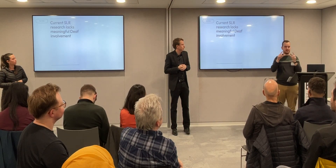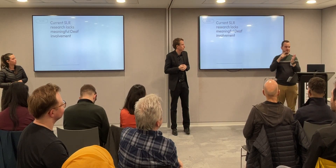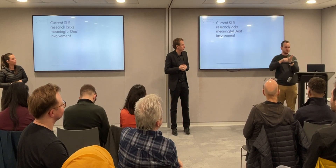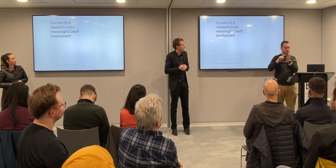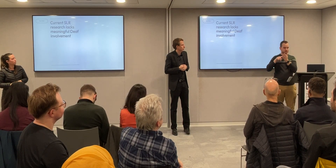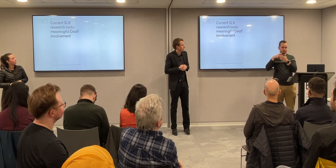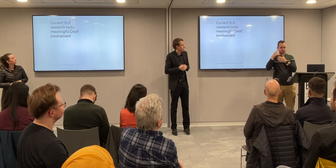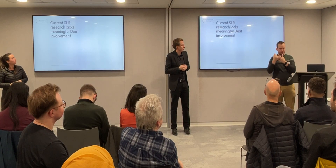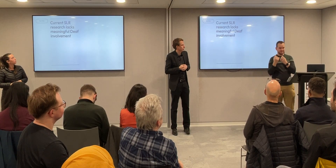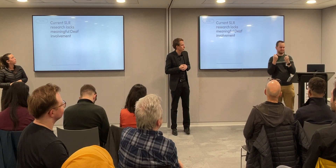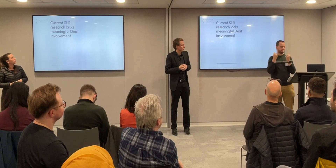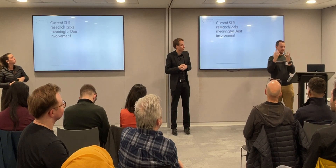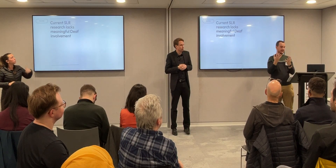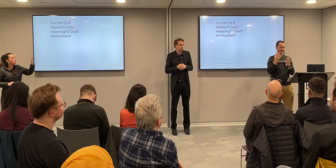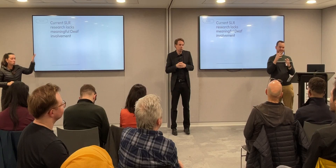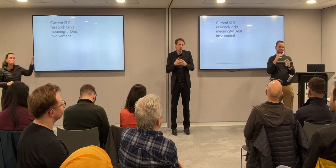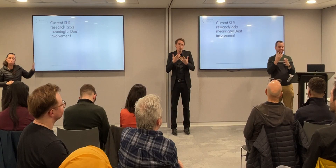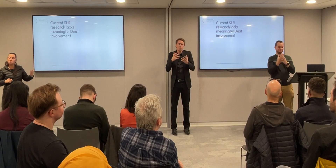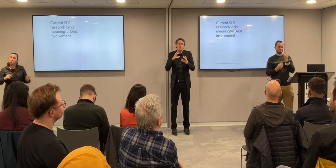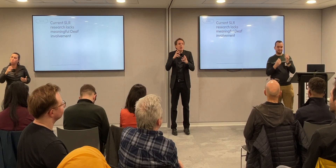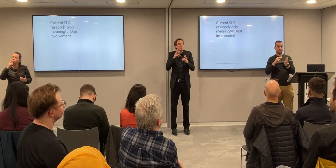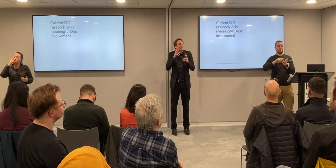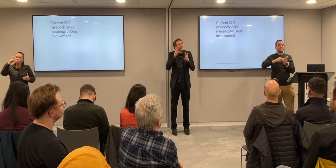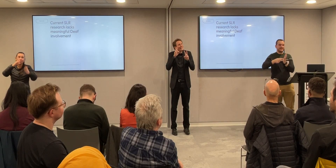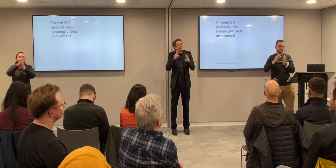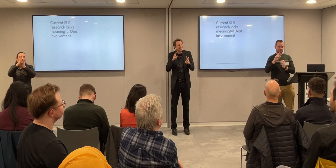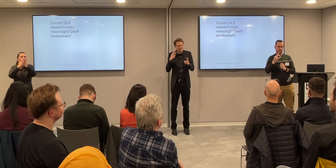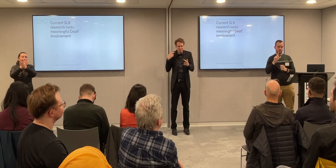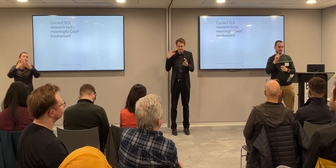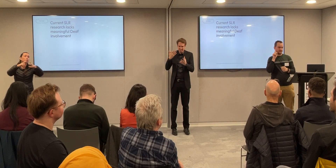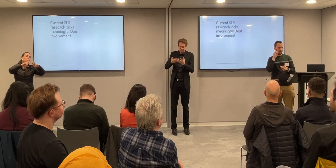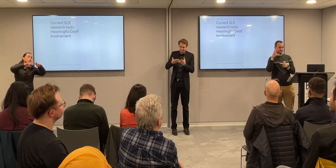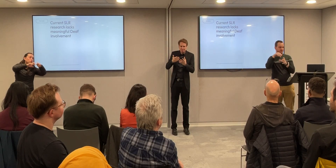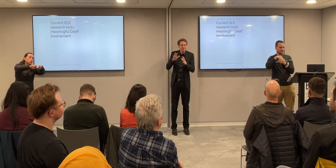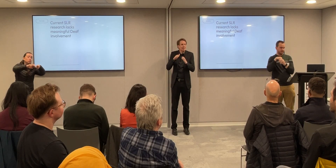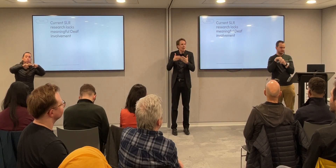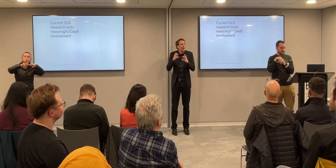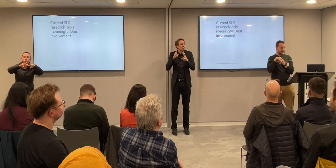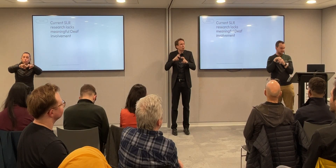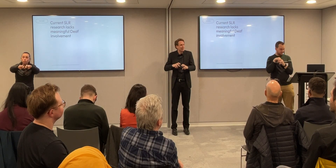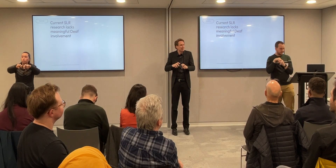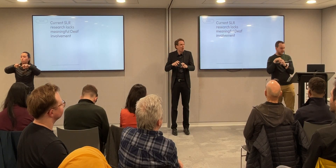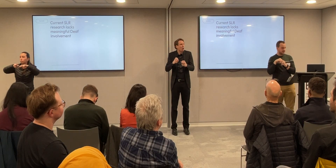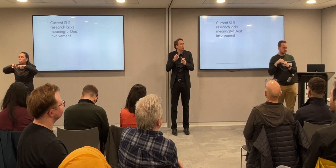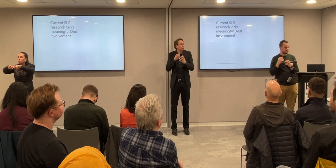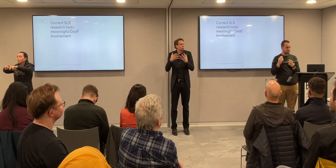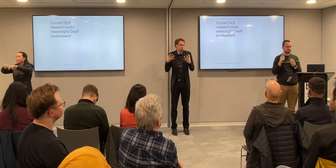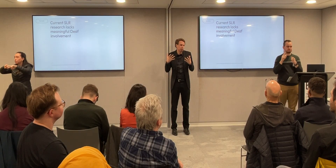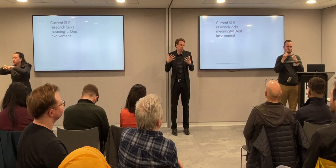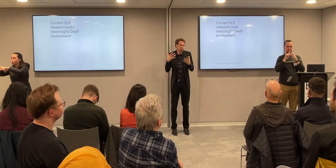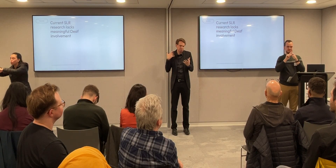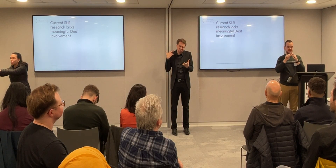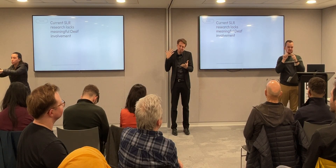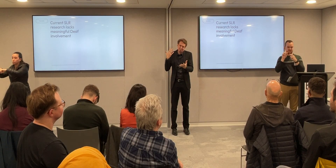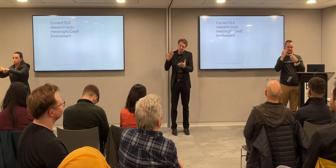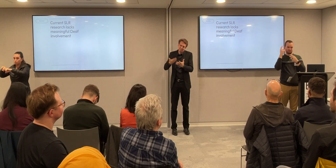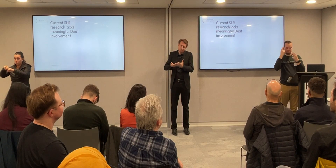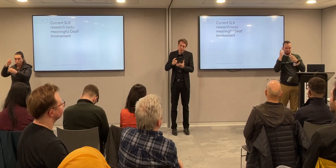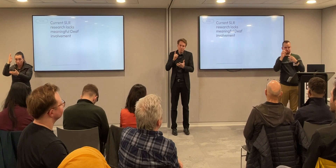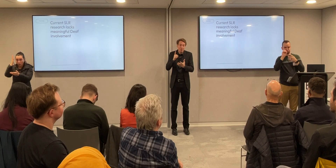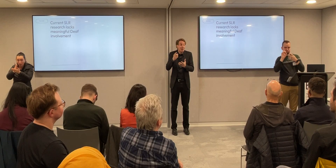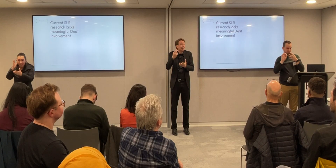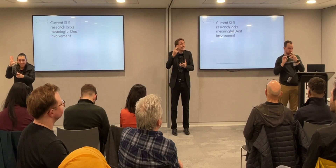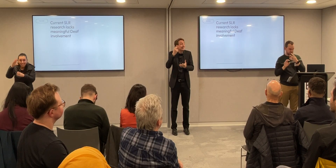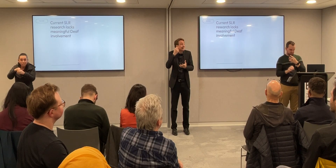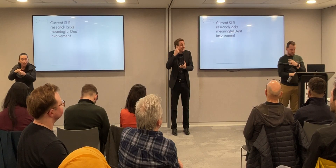And we have seen a lot of different sign language research projects, and there are many, but there is a lack in meaningful deaf